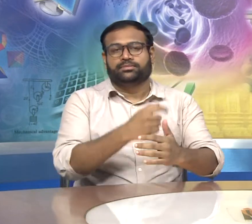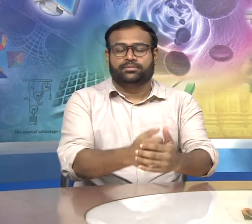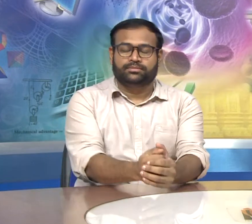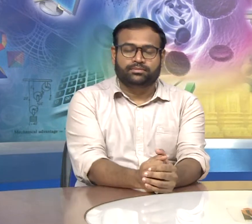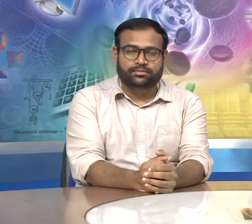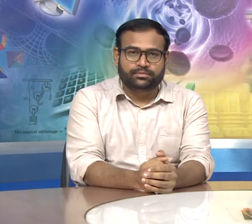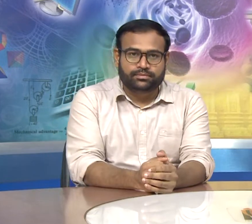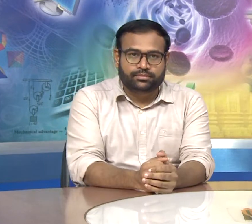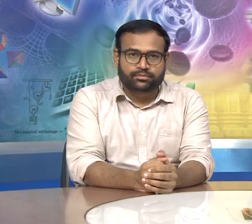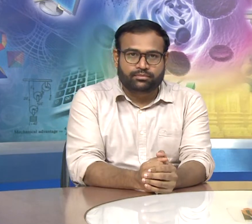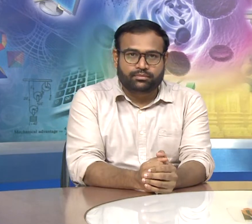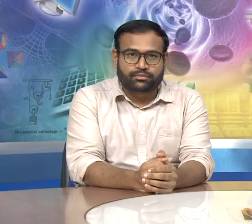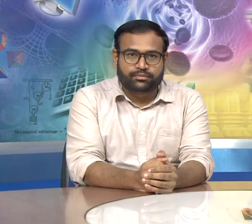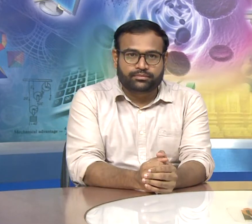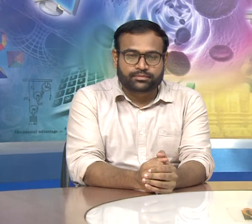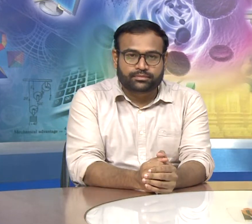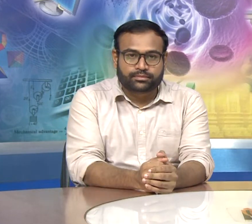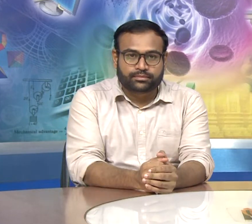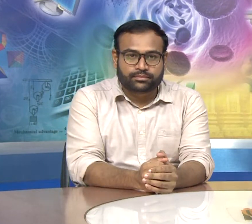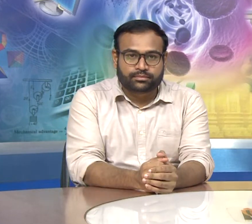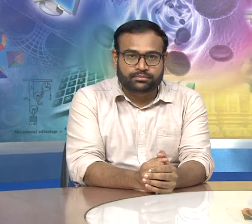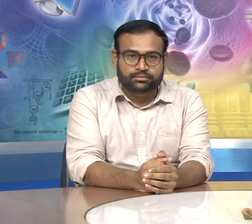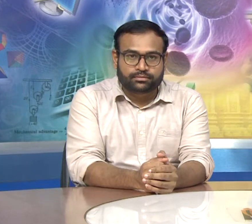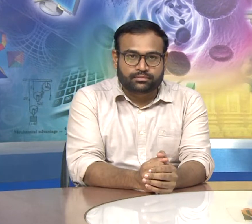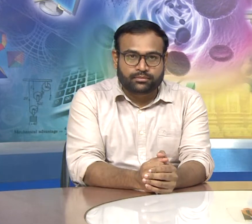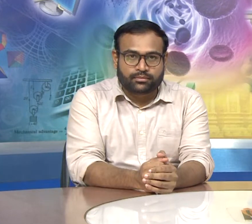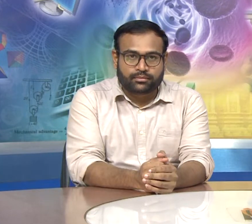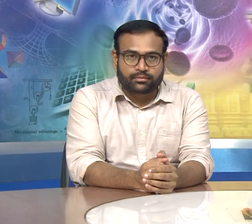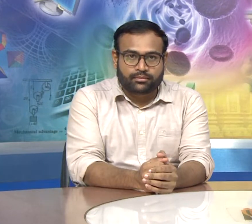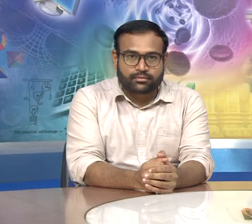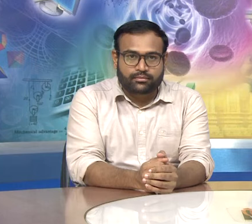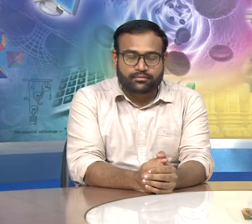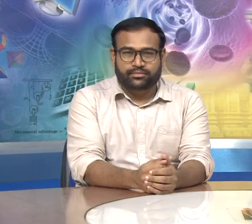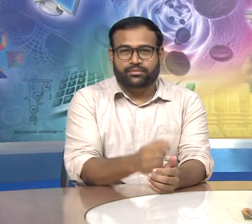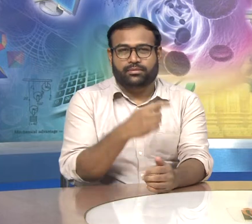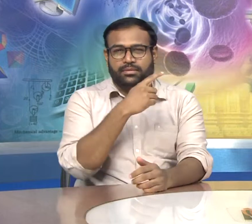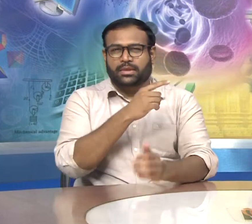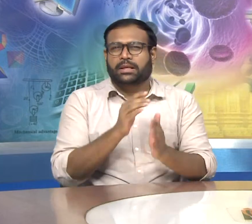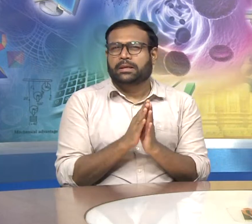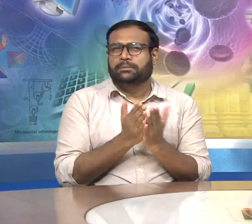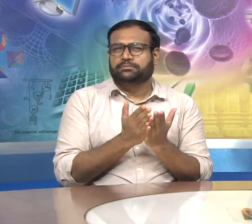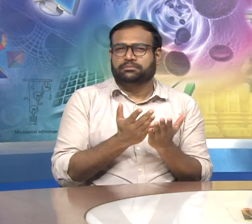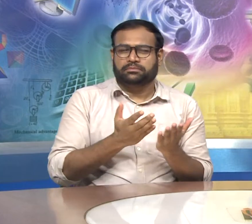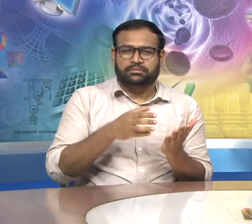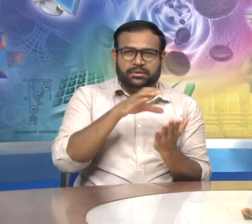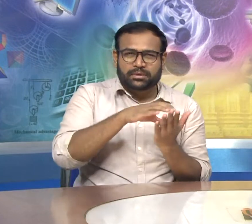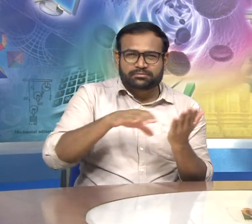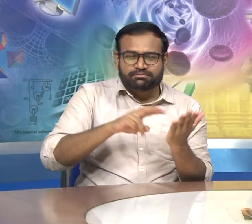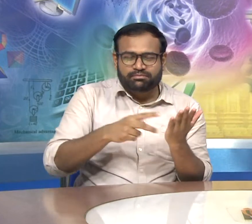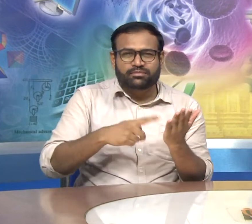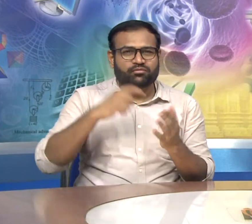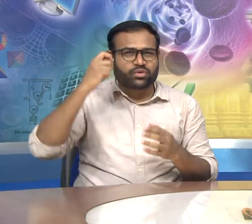If you didn't follow regulations, you must face some consequences.